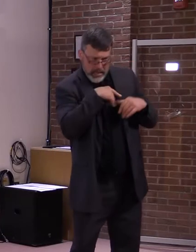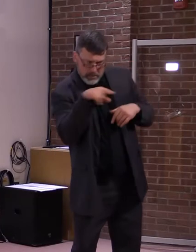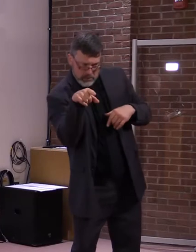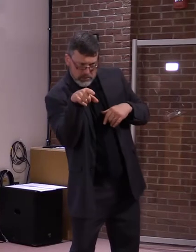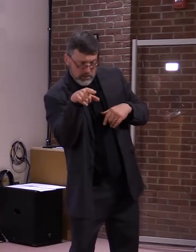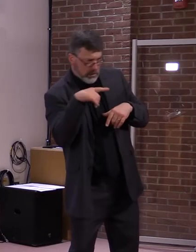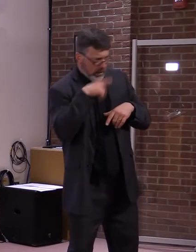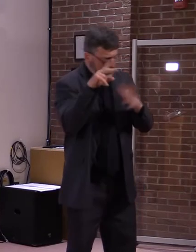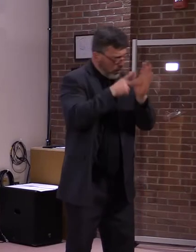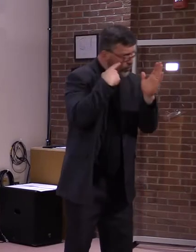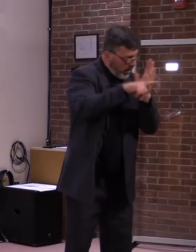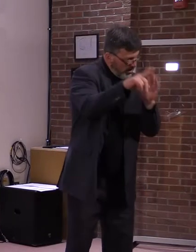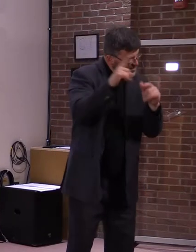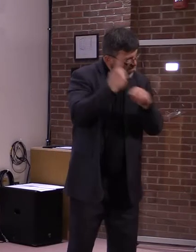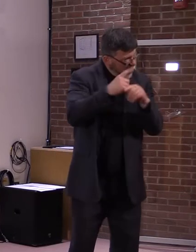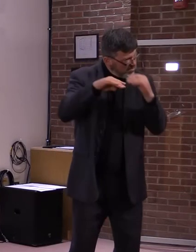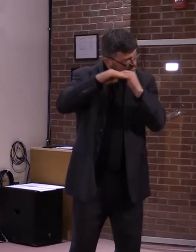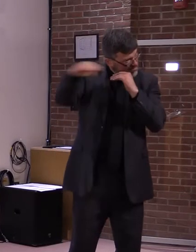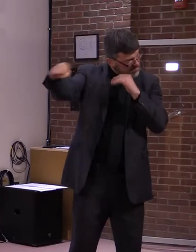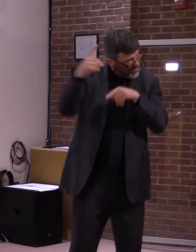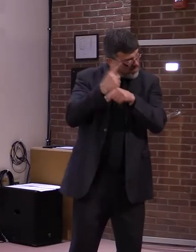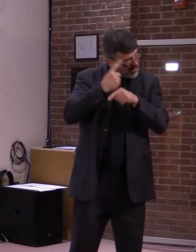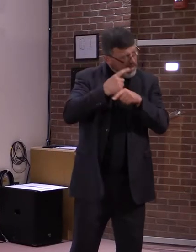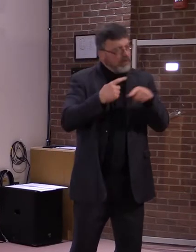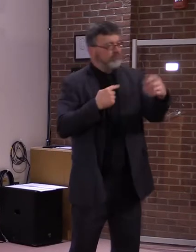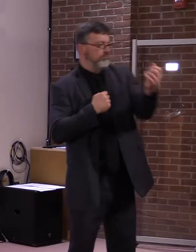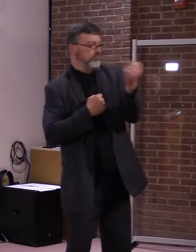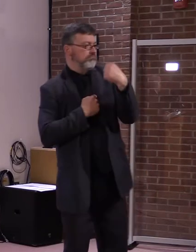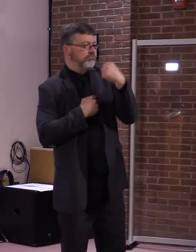we'll have an indication of whether those promotion programs work.